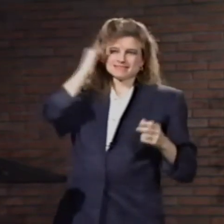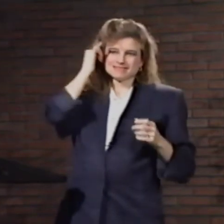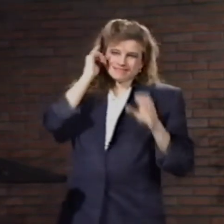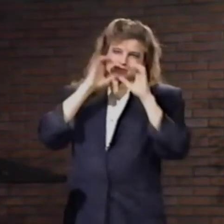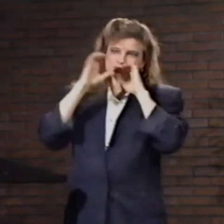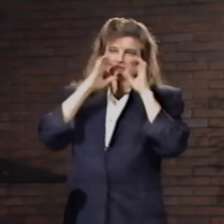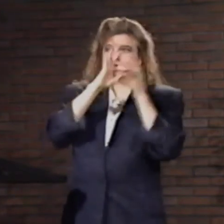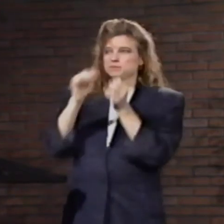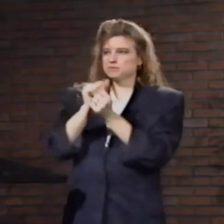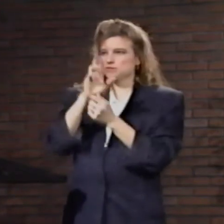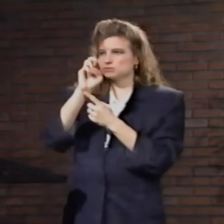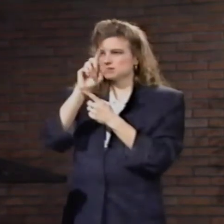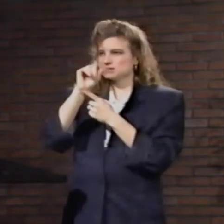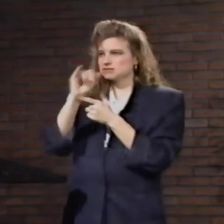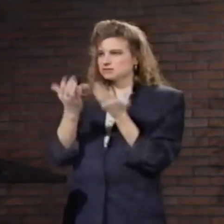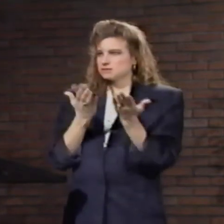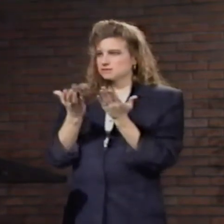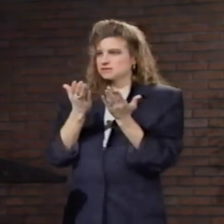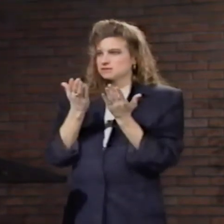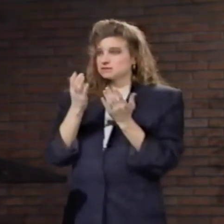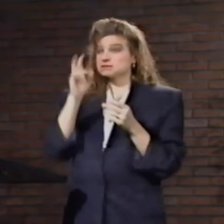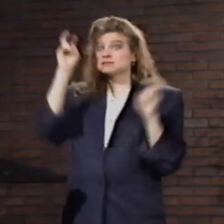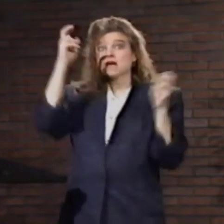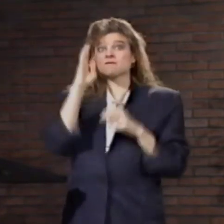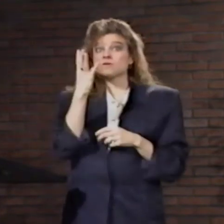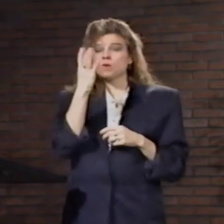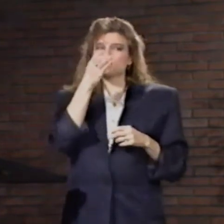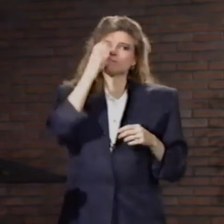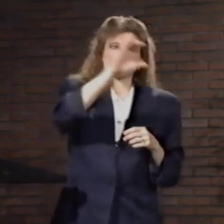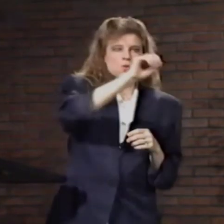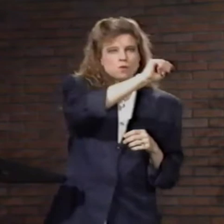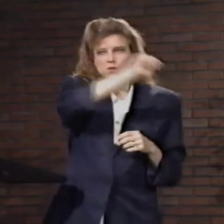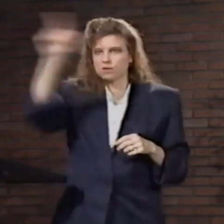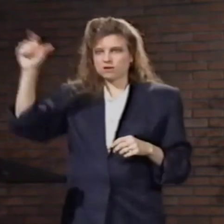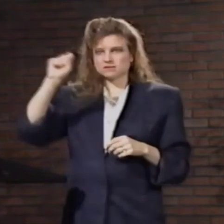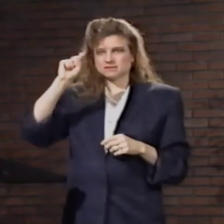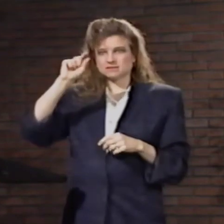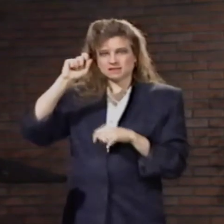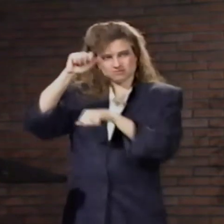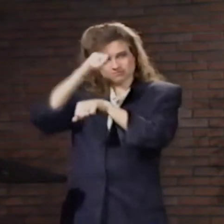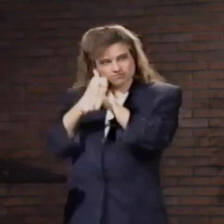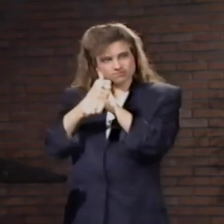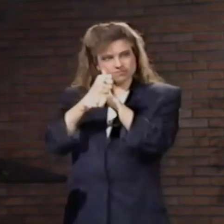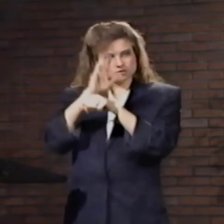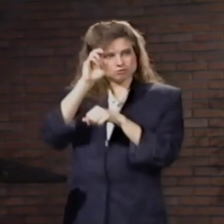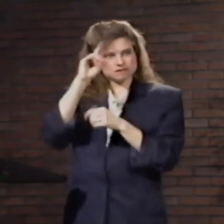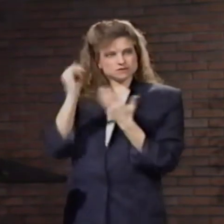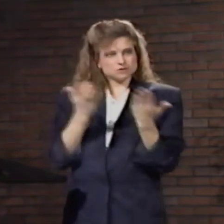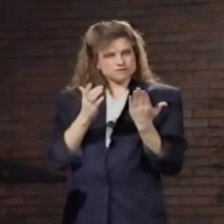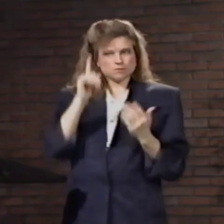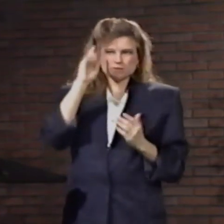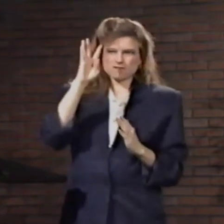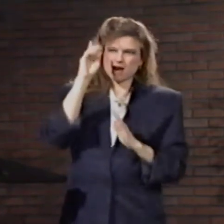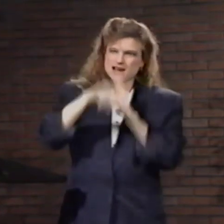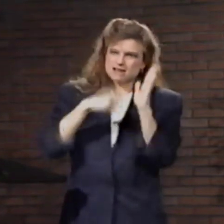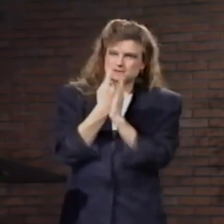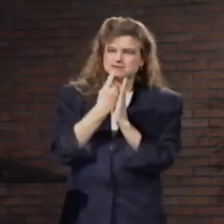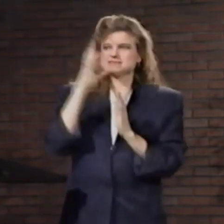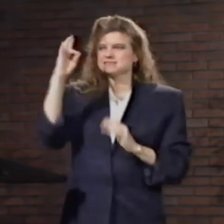Title 4 is the telecommunications, so like relay service. And Title 4 really beats all the others, because